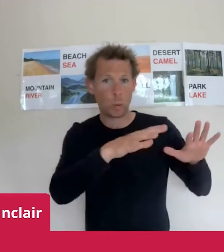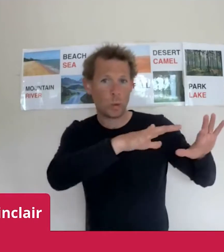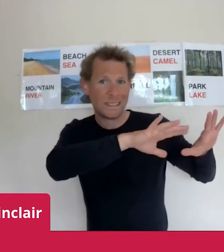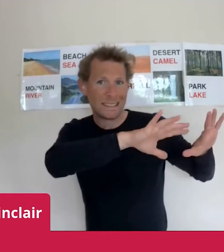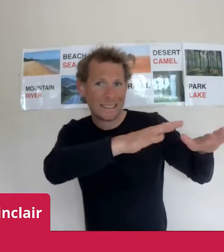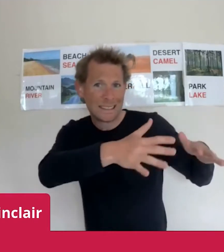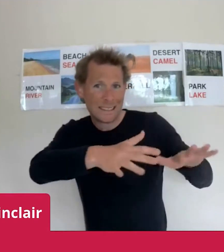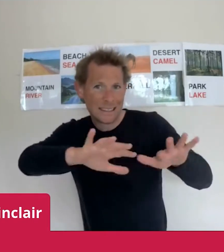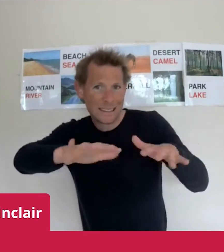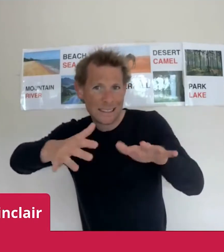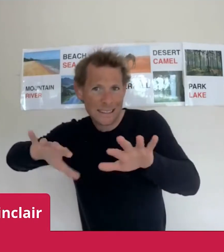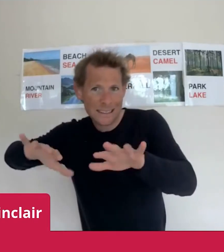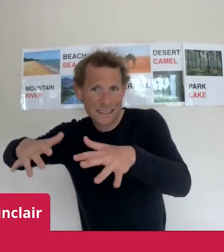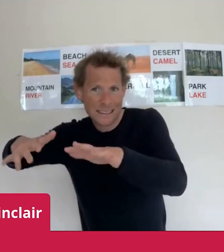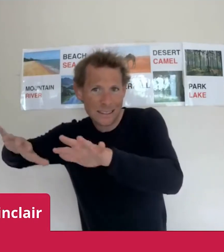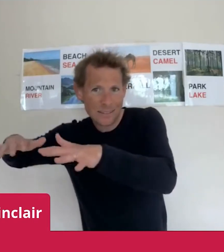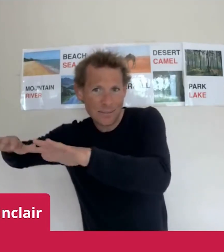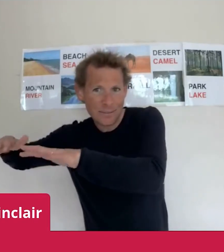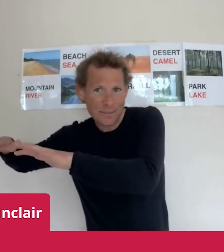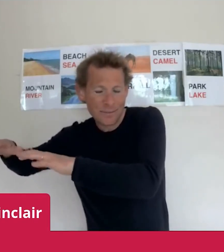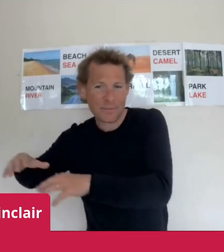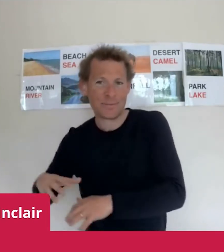Or you can do it with both hands, C.